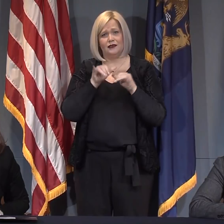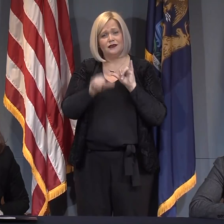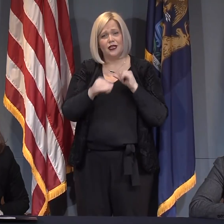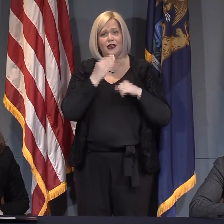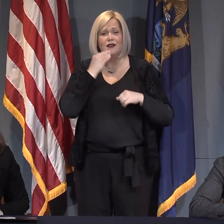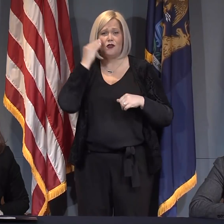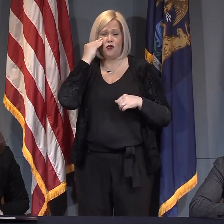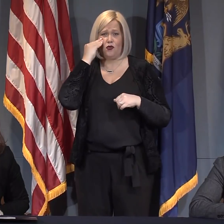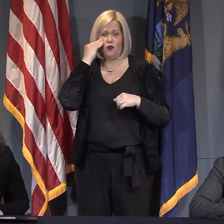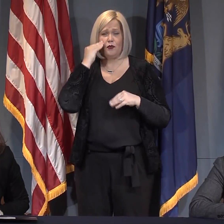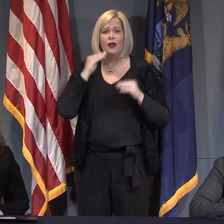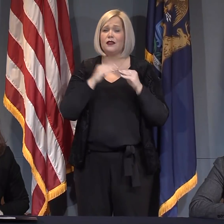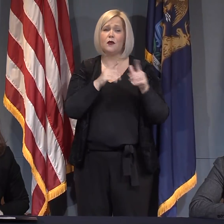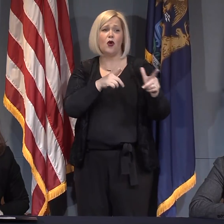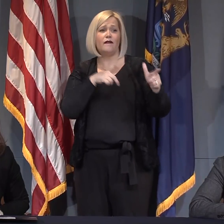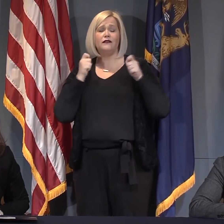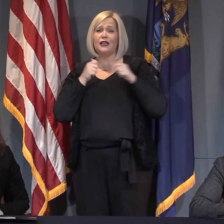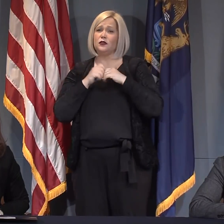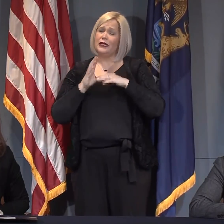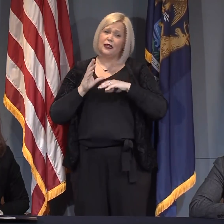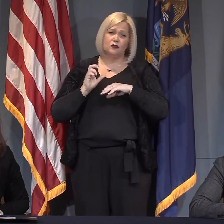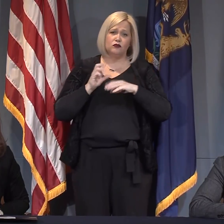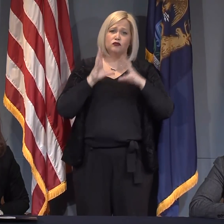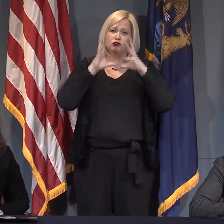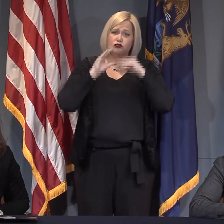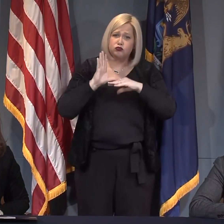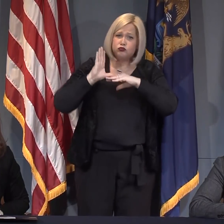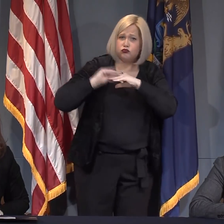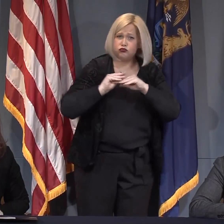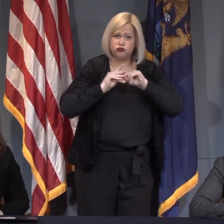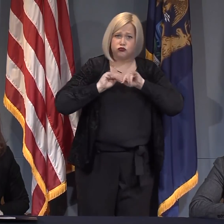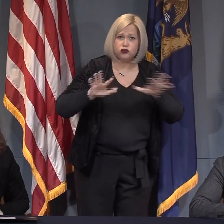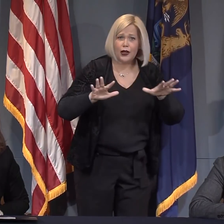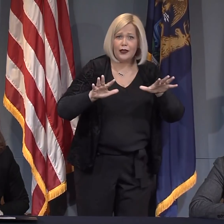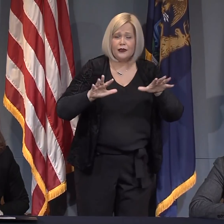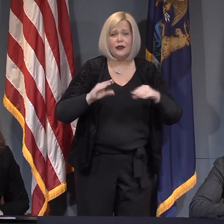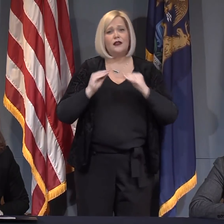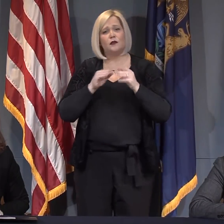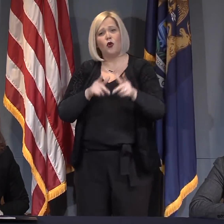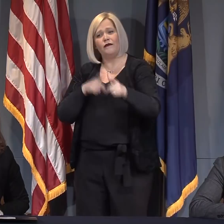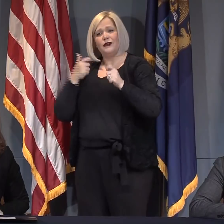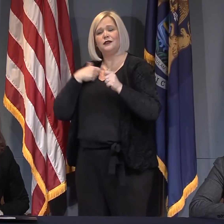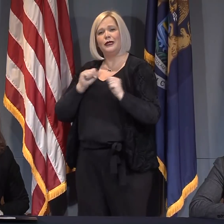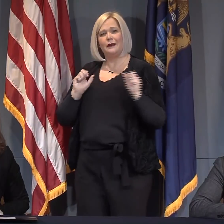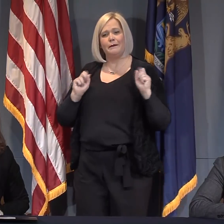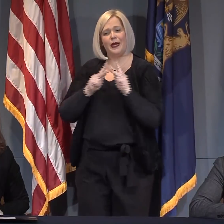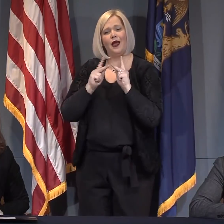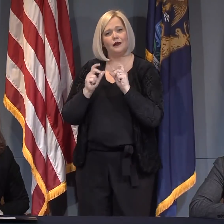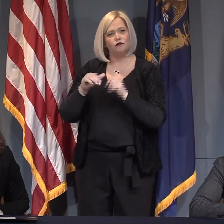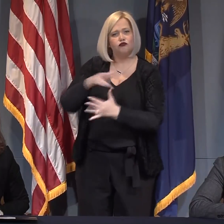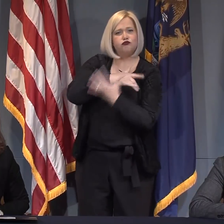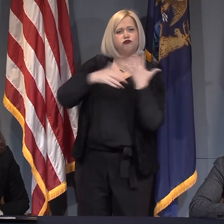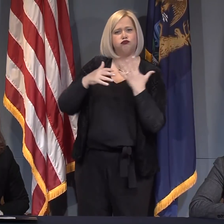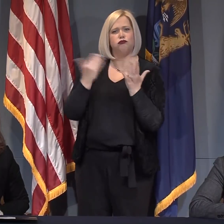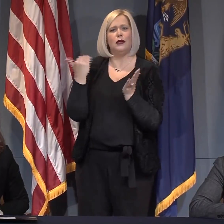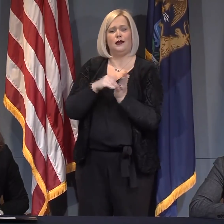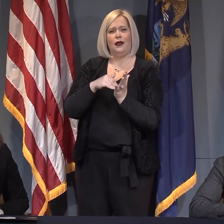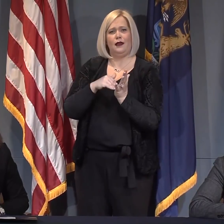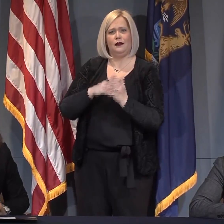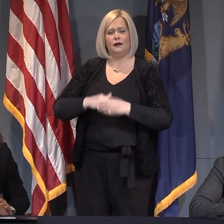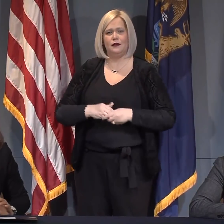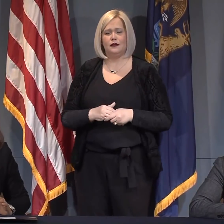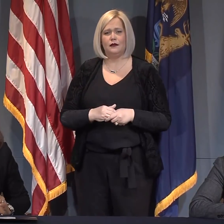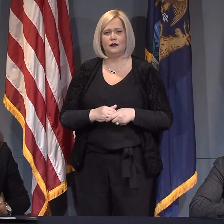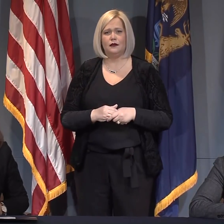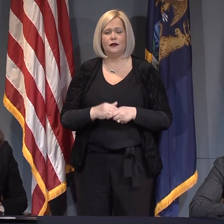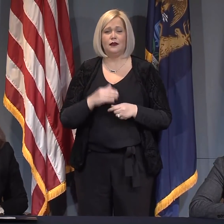bring COVID-19 to its feet, the quicker we can all get back together and enjoy our families and loved ones.